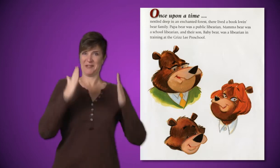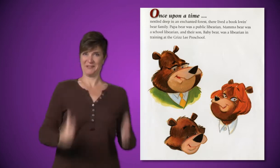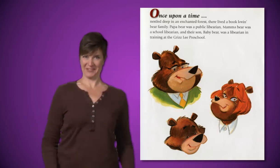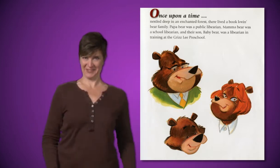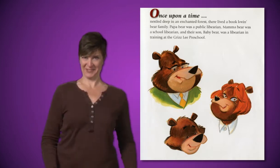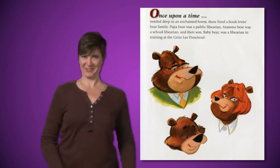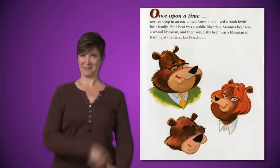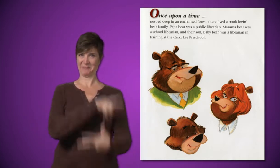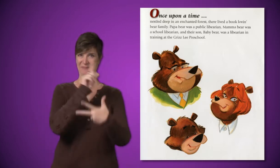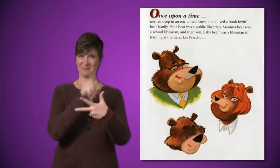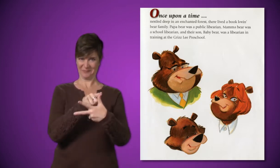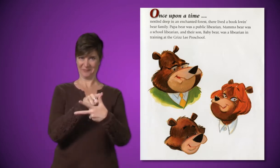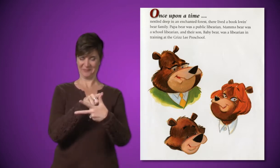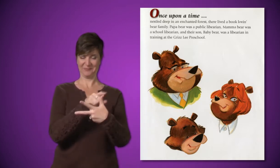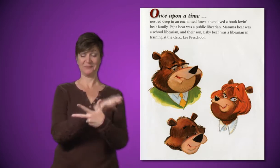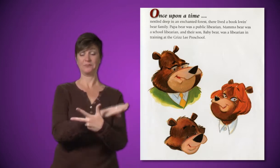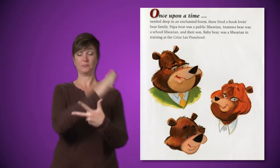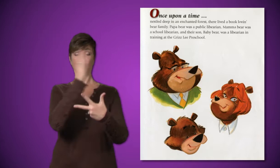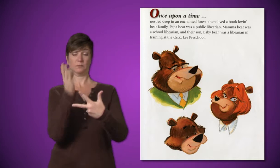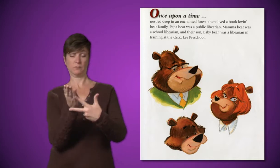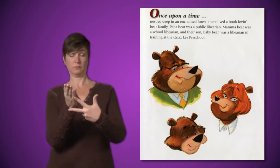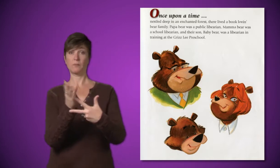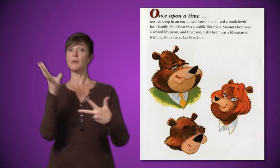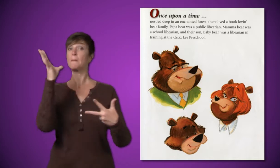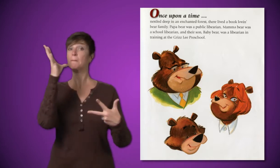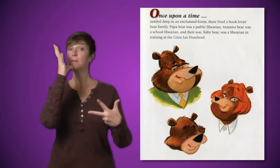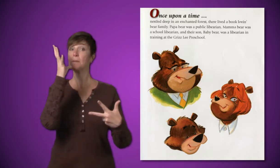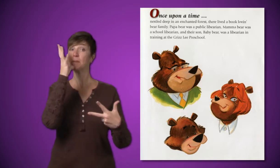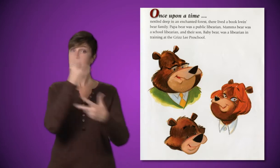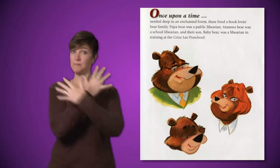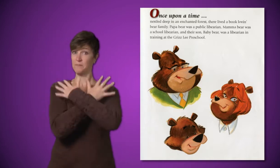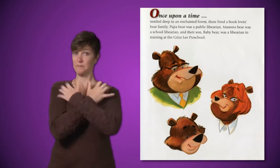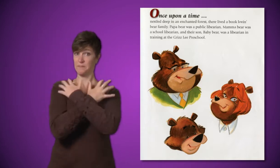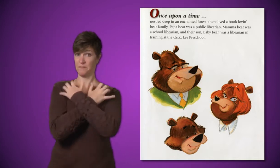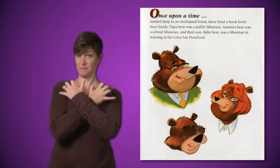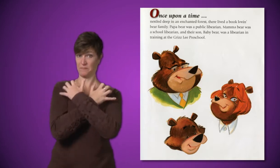Papa Bear was a public librarian.